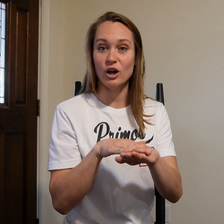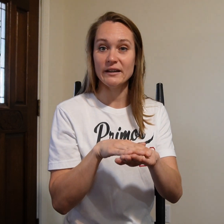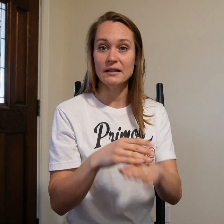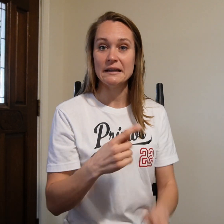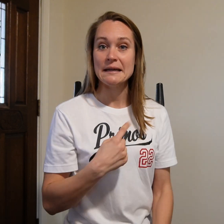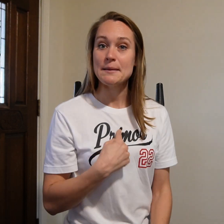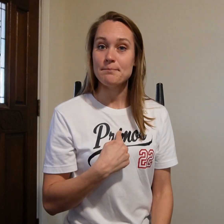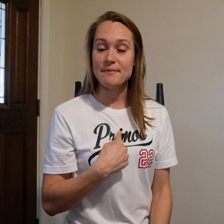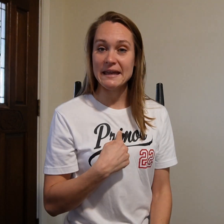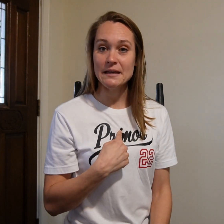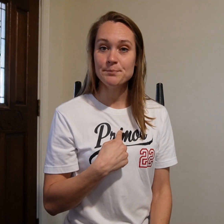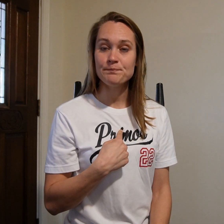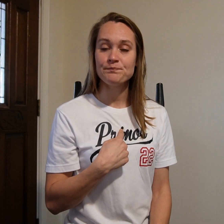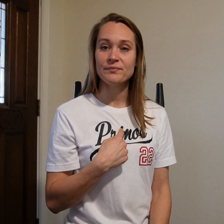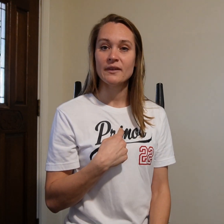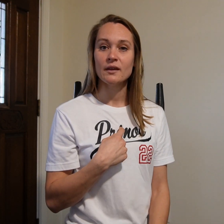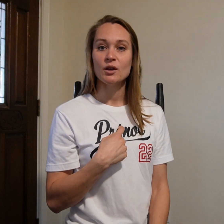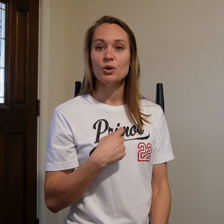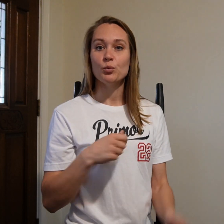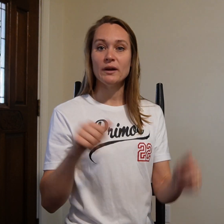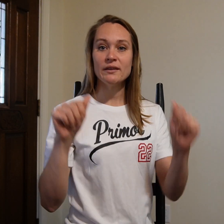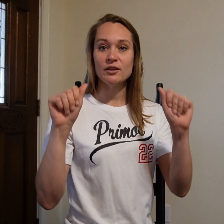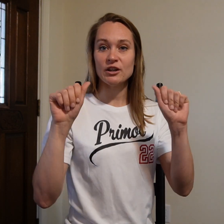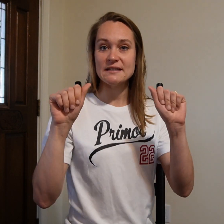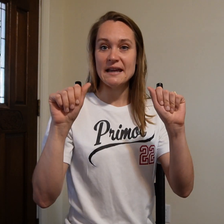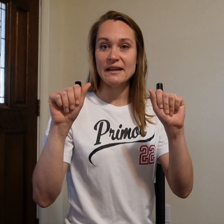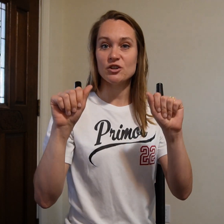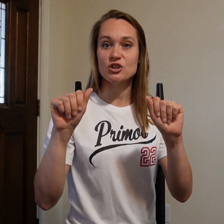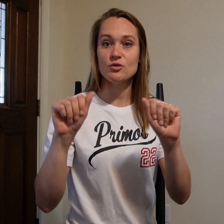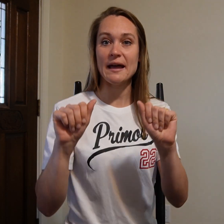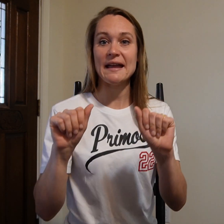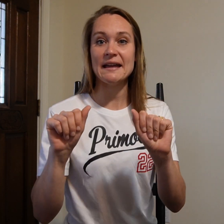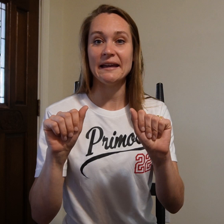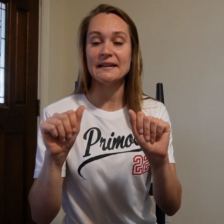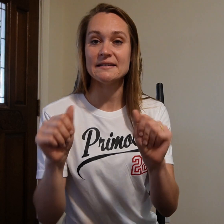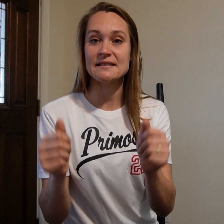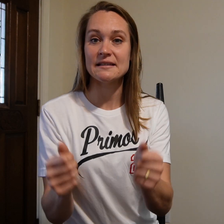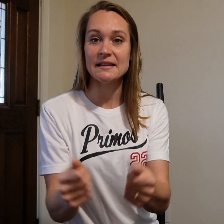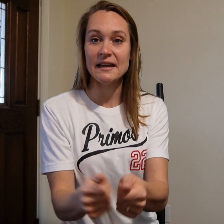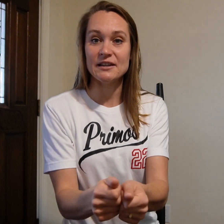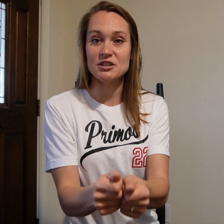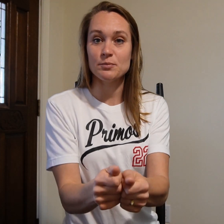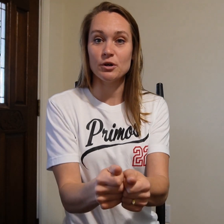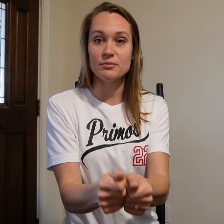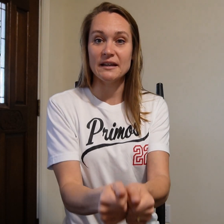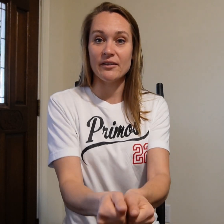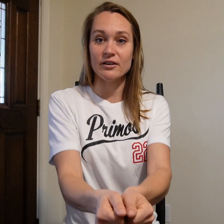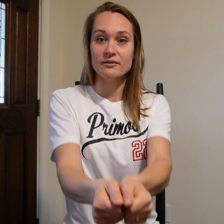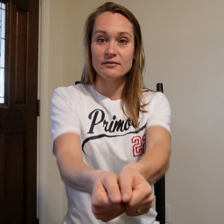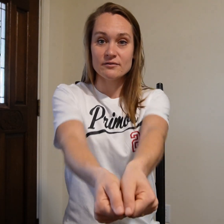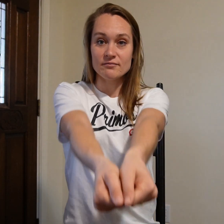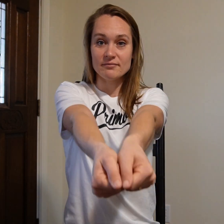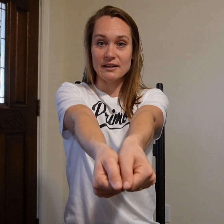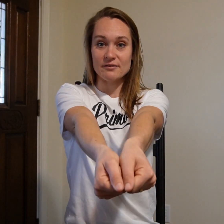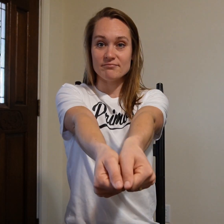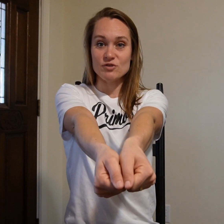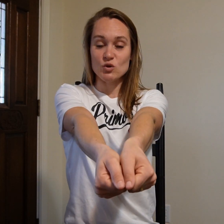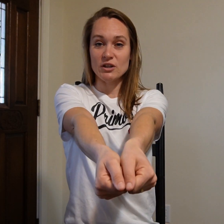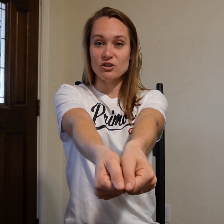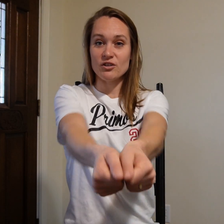On. Me. With, you're going to take your 2 A hands and just put them together. Like you're joining your